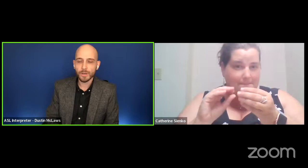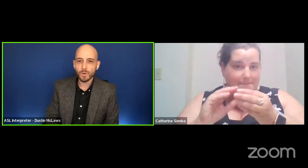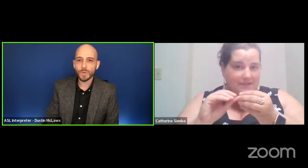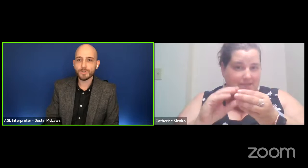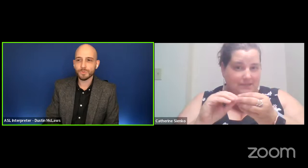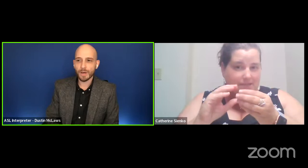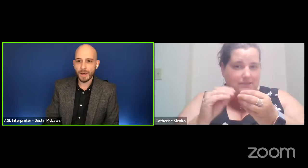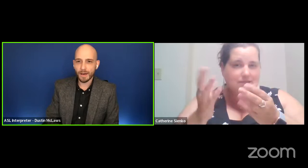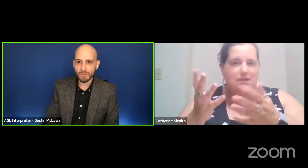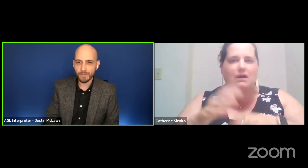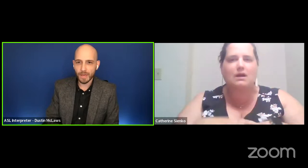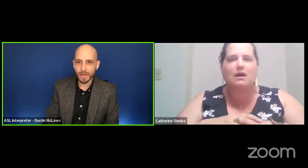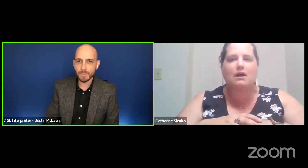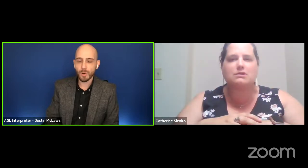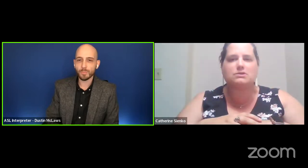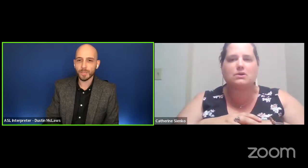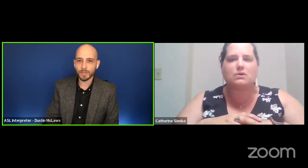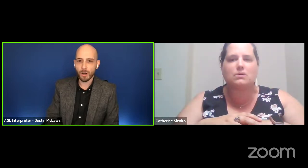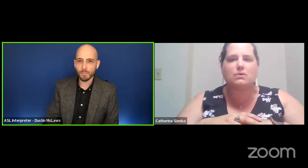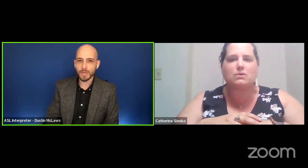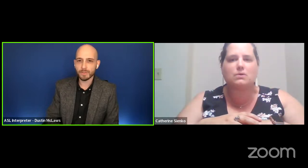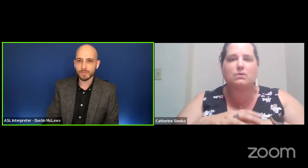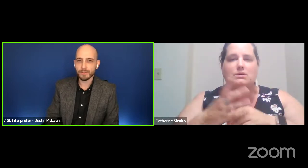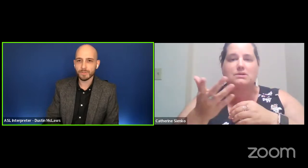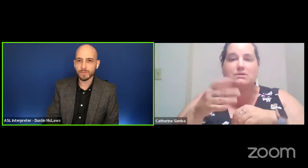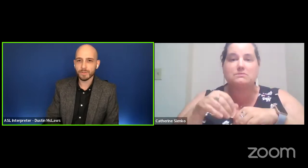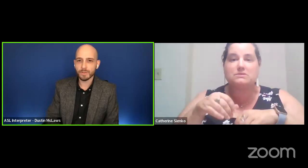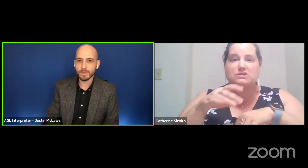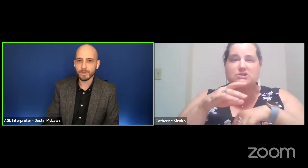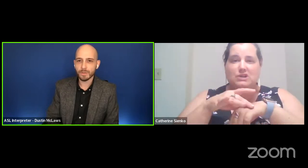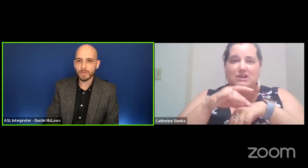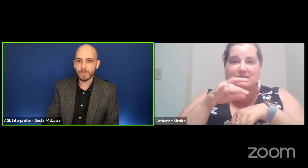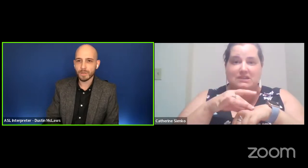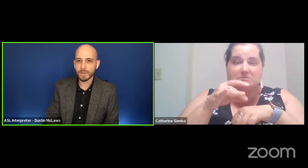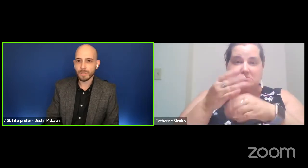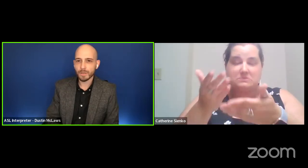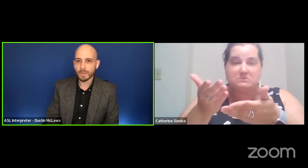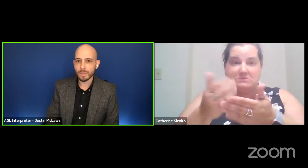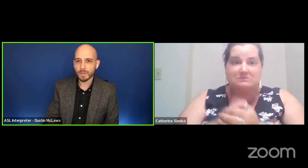Welch. We do have a public comment.